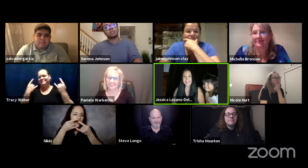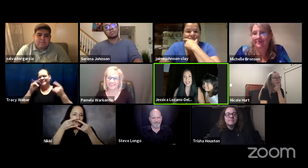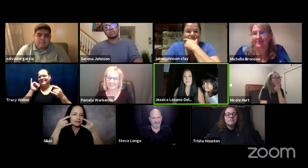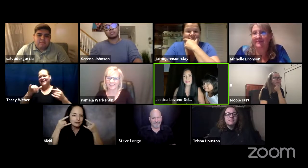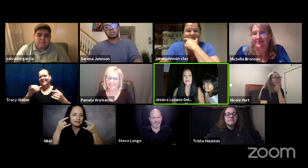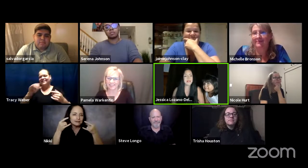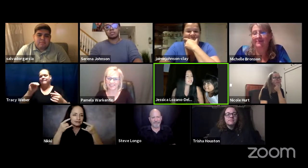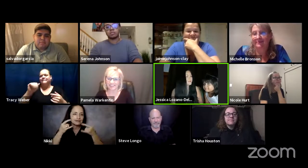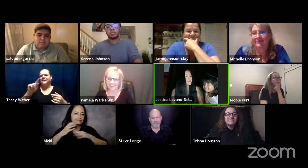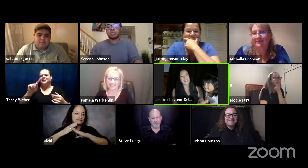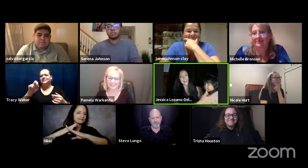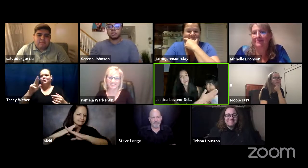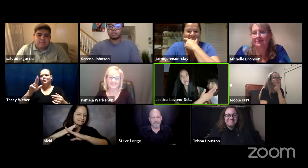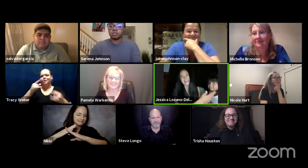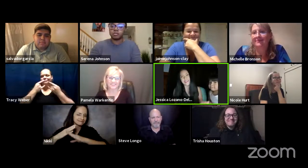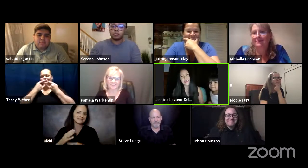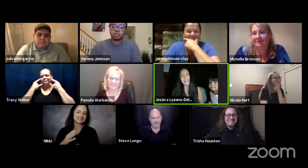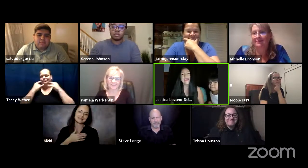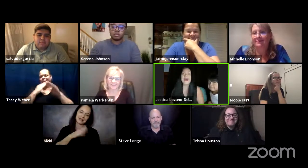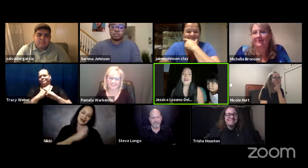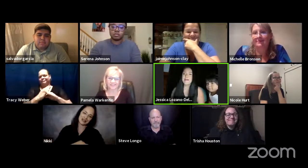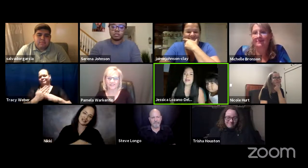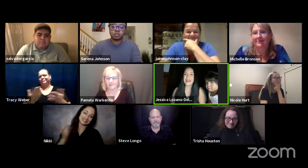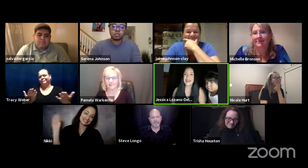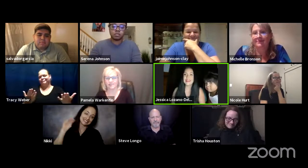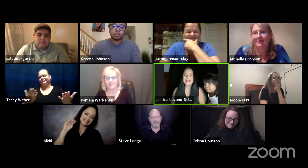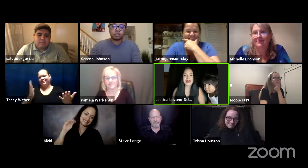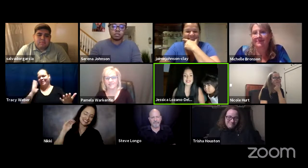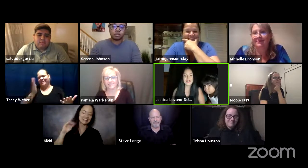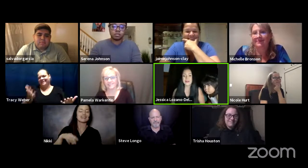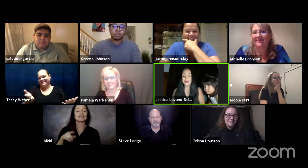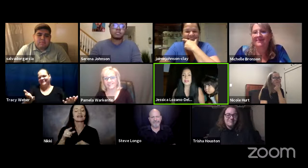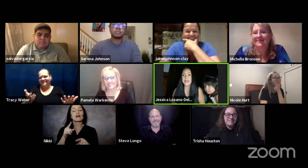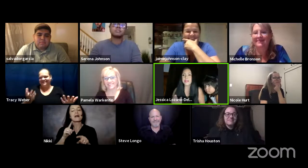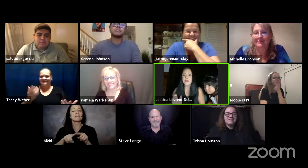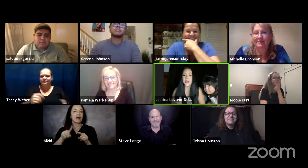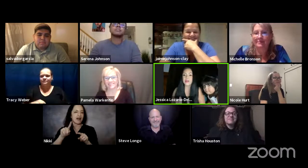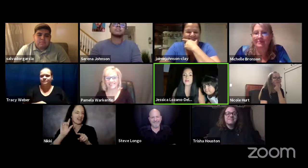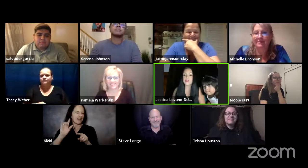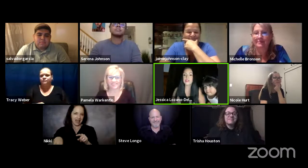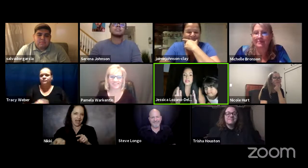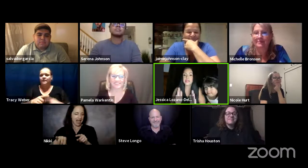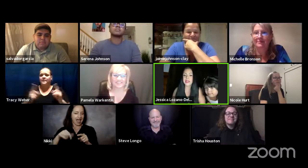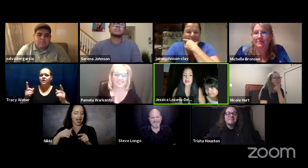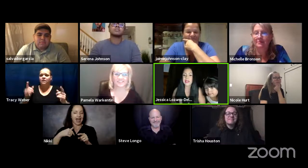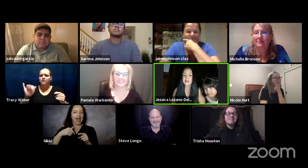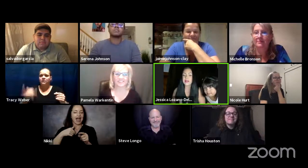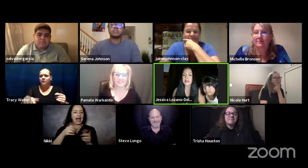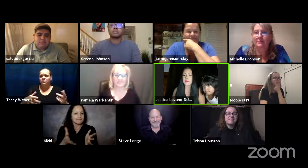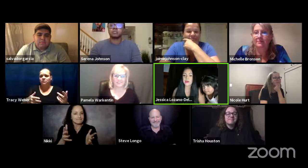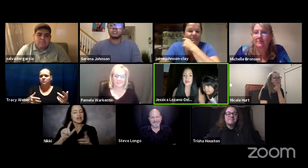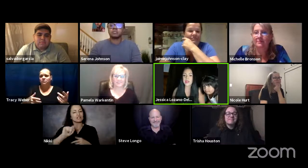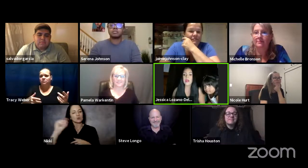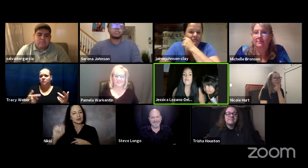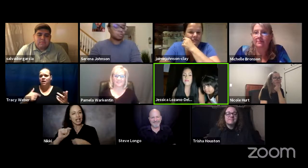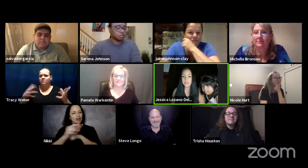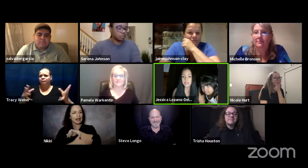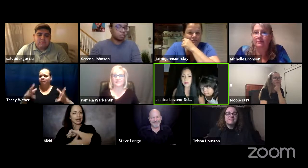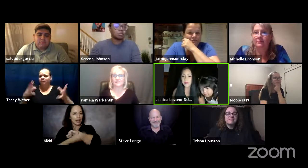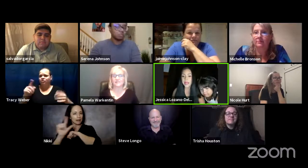safe. This is my daughter right here, sorry. But yeah, that's all I wanted to say, is to head over to the Tulare County Library Facebook